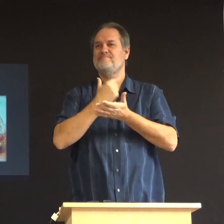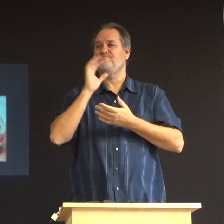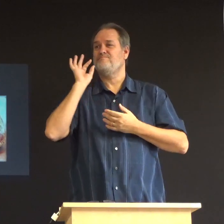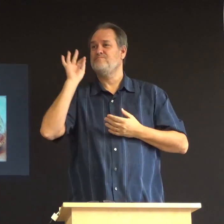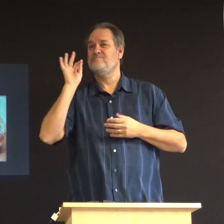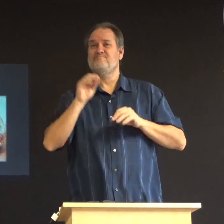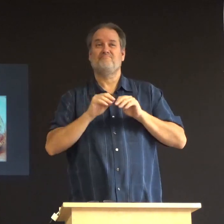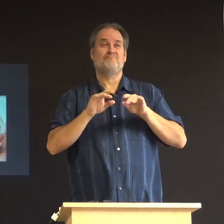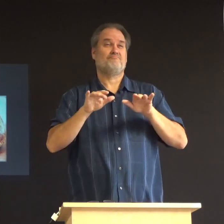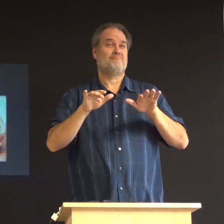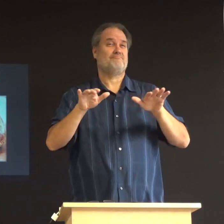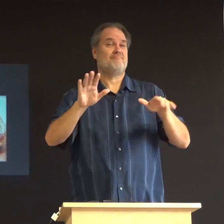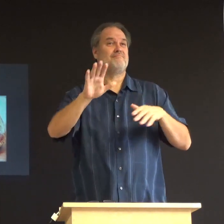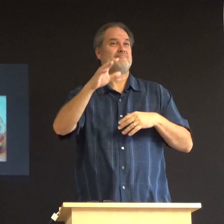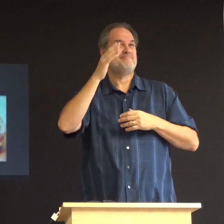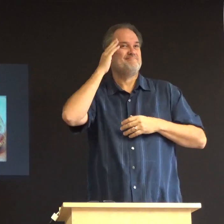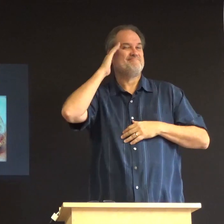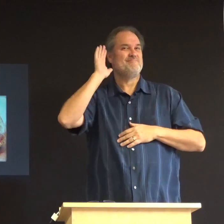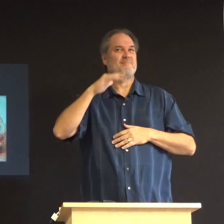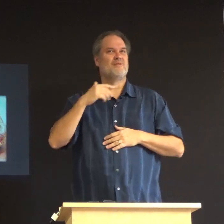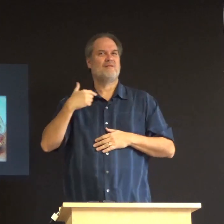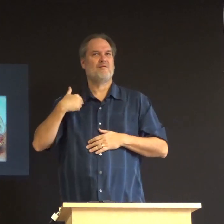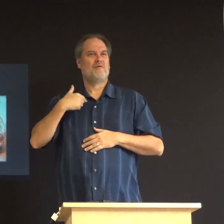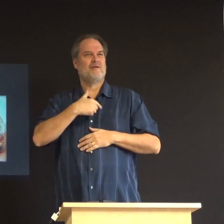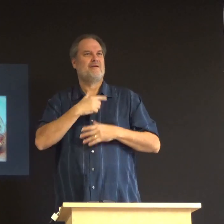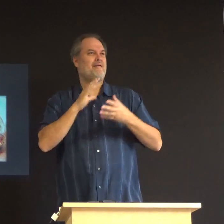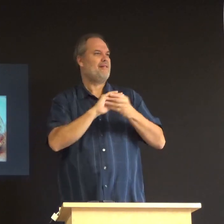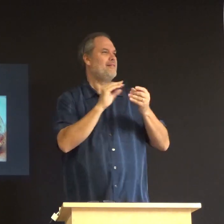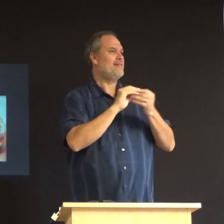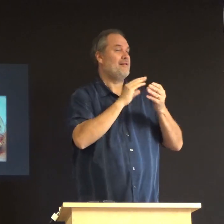the kingdom. We're still not spreading the gospel.